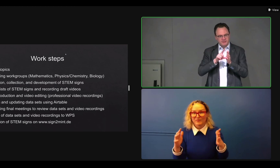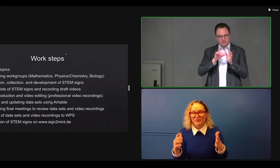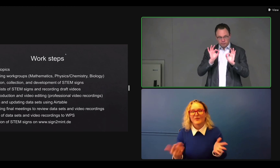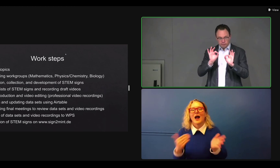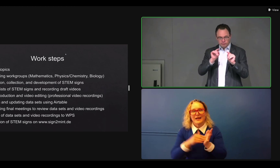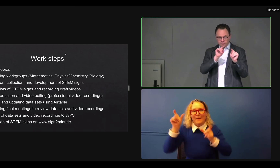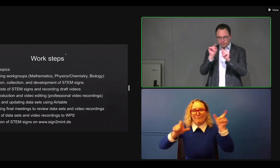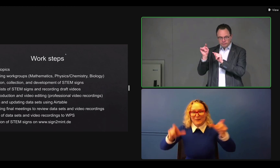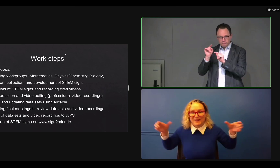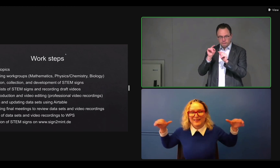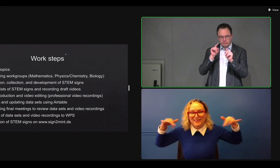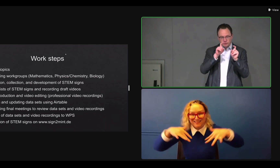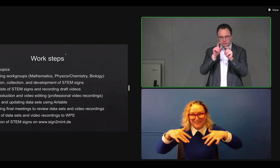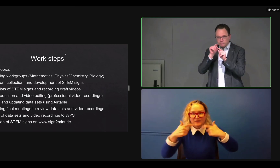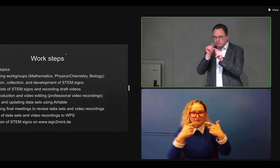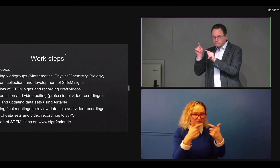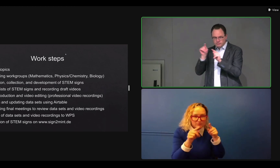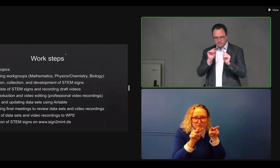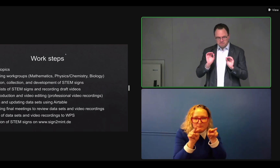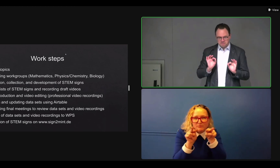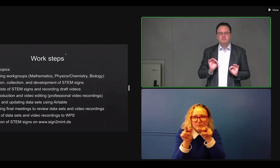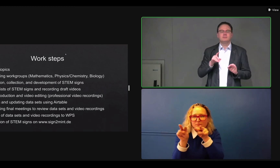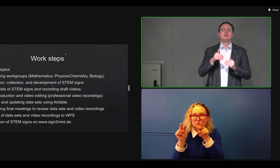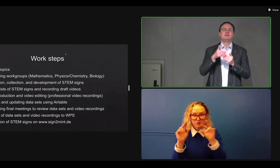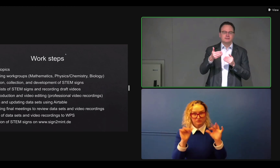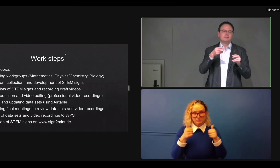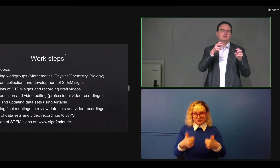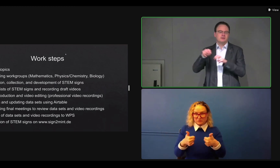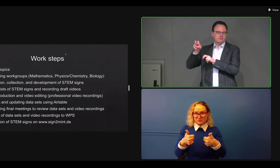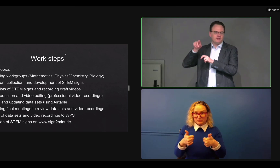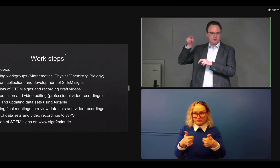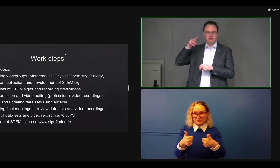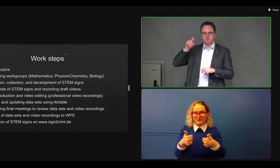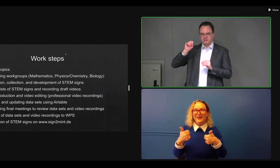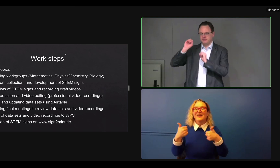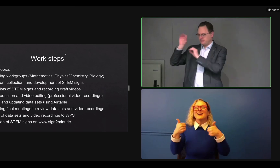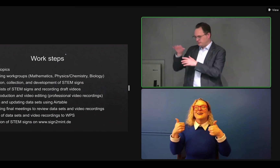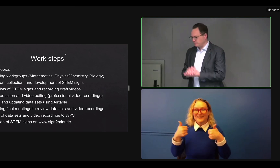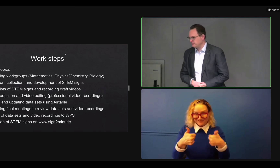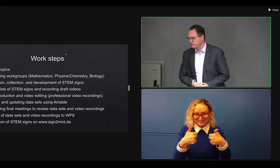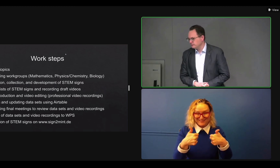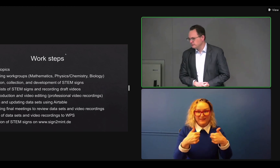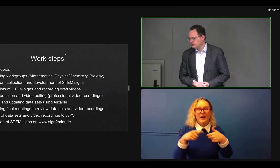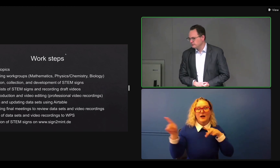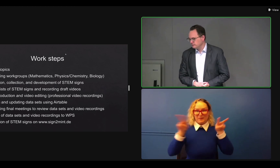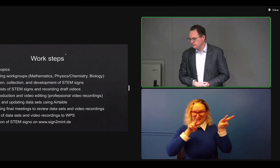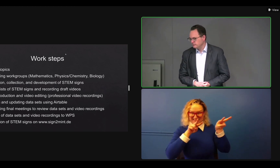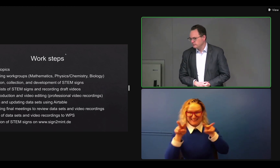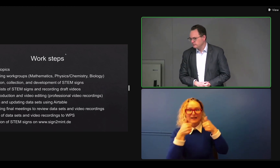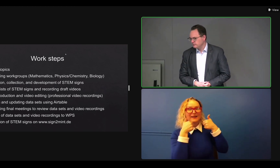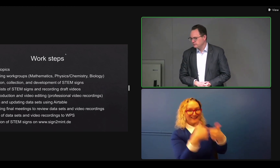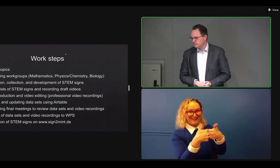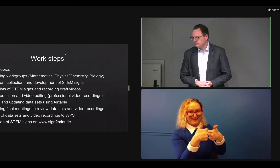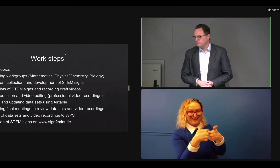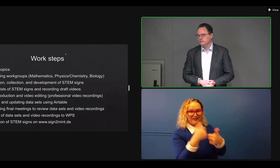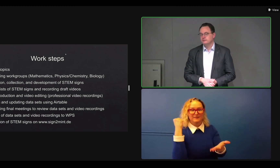Once we had everything on paper, we had our groups meet again to review and make sure we agreed with what was there before we